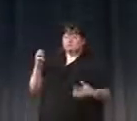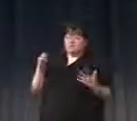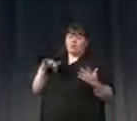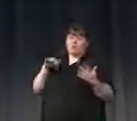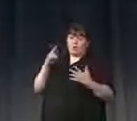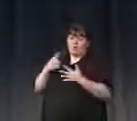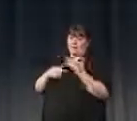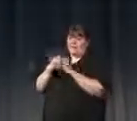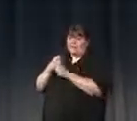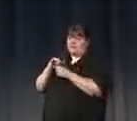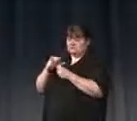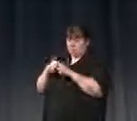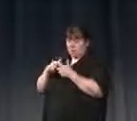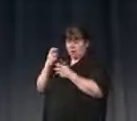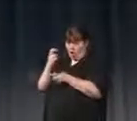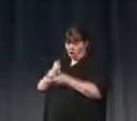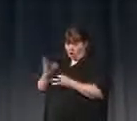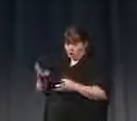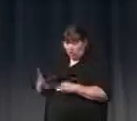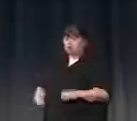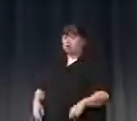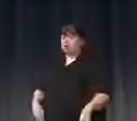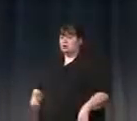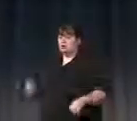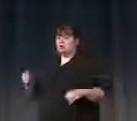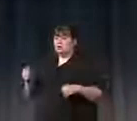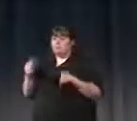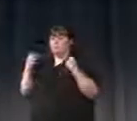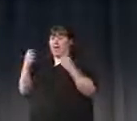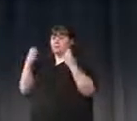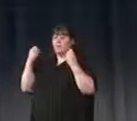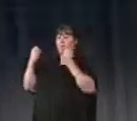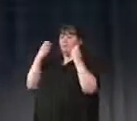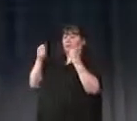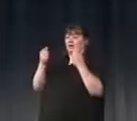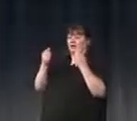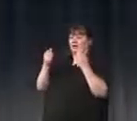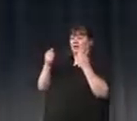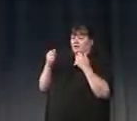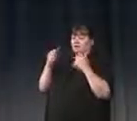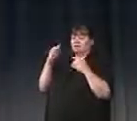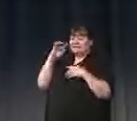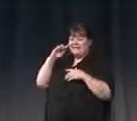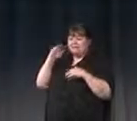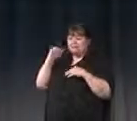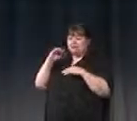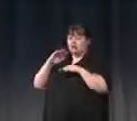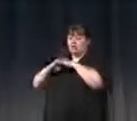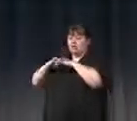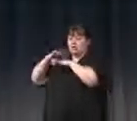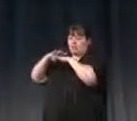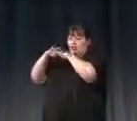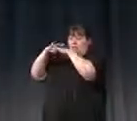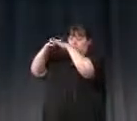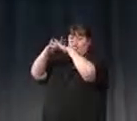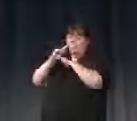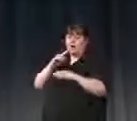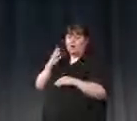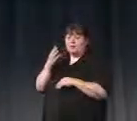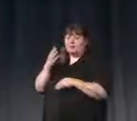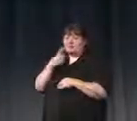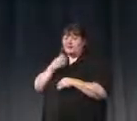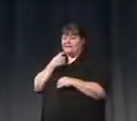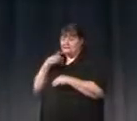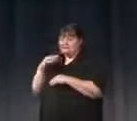makes this problem hard is that there's lots and lots and lots of combinations of sound that could have generated the red signal, right? So there's the blue ones